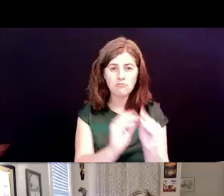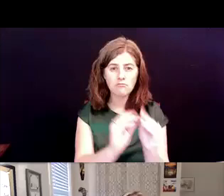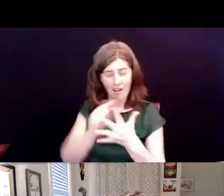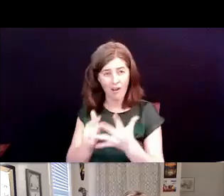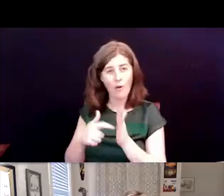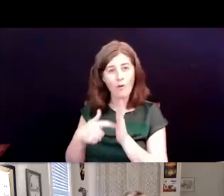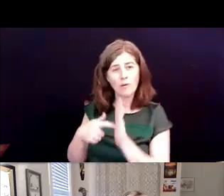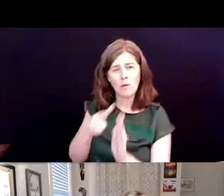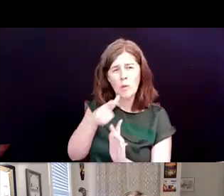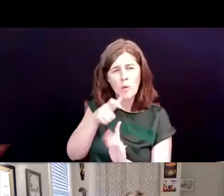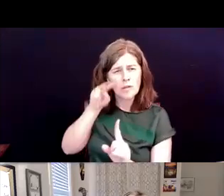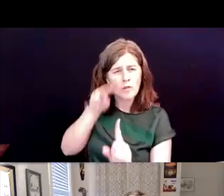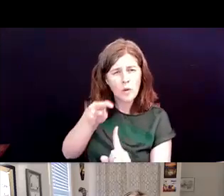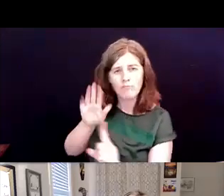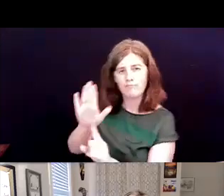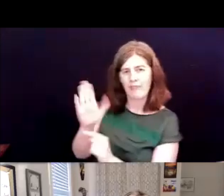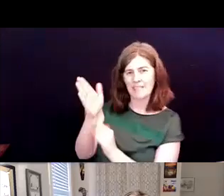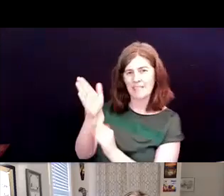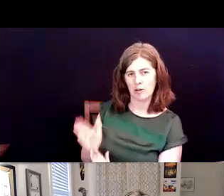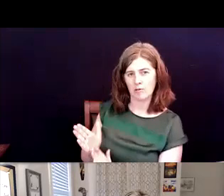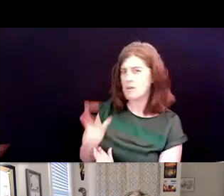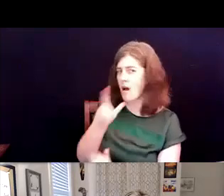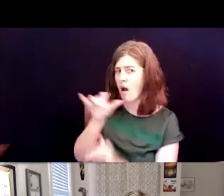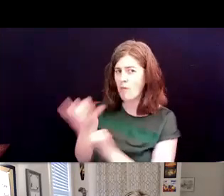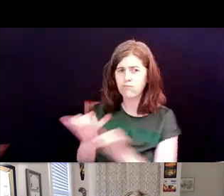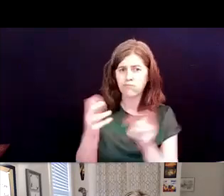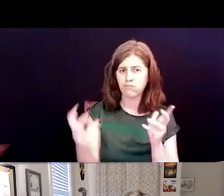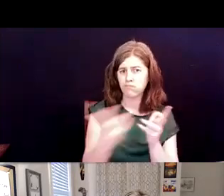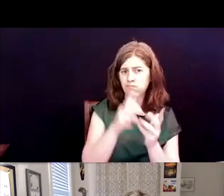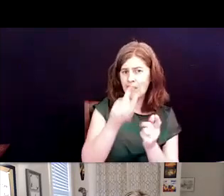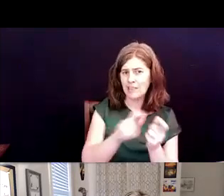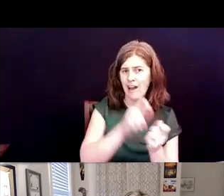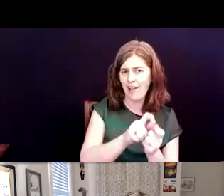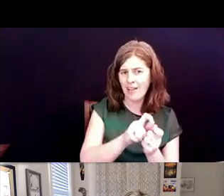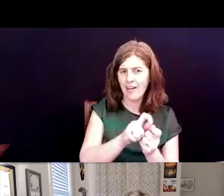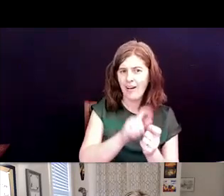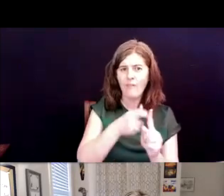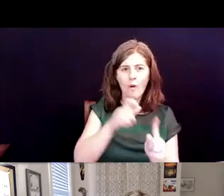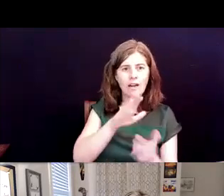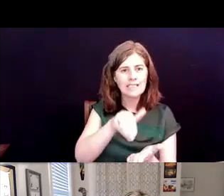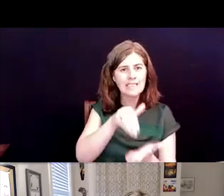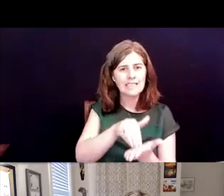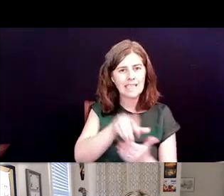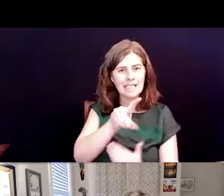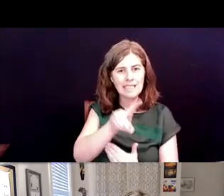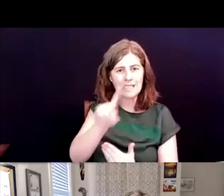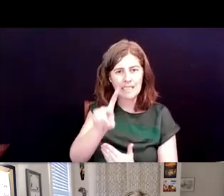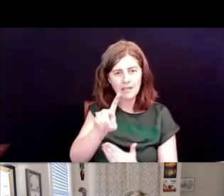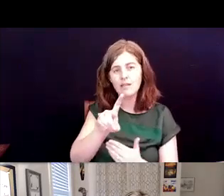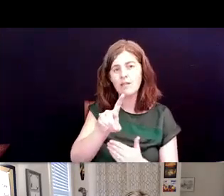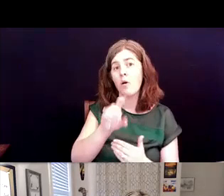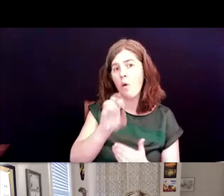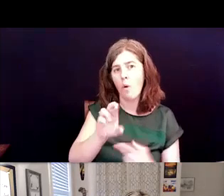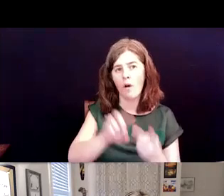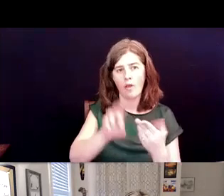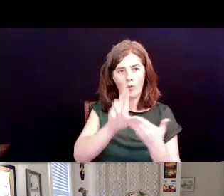point of the speakers and do not necessarily reflect the view of the Center for Development and Disability or the